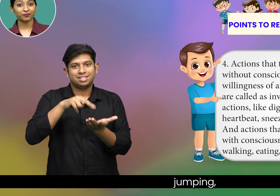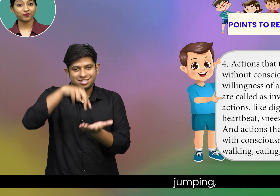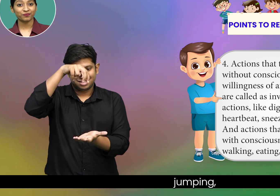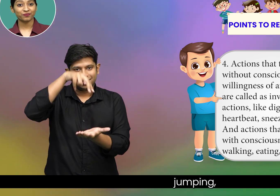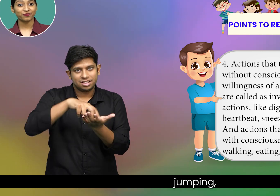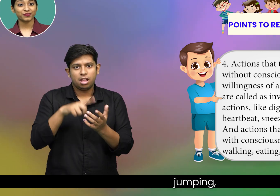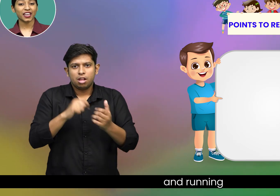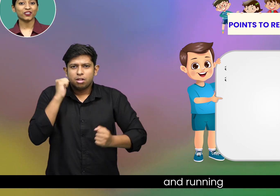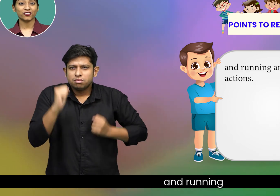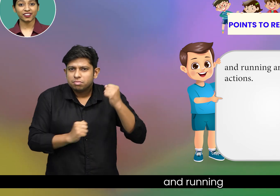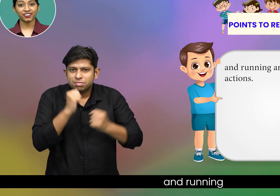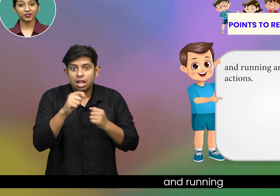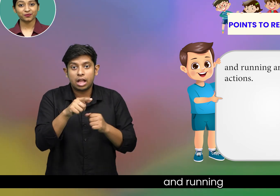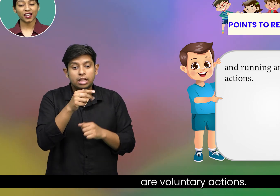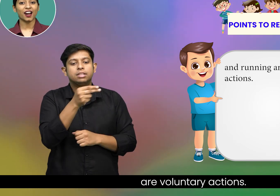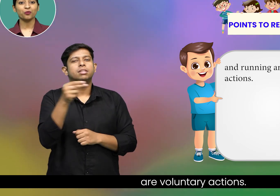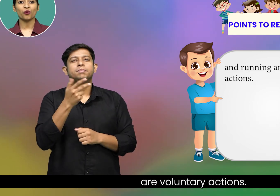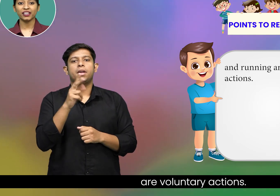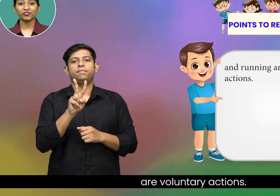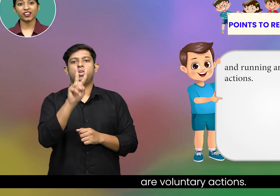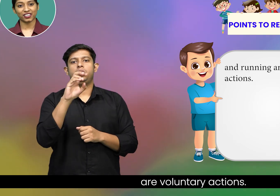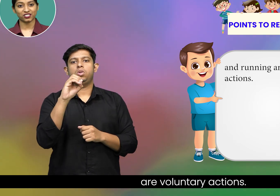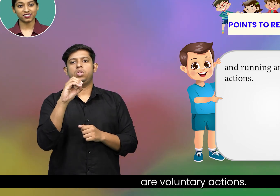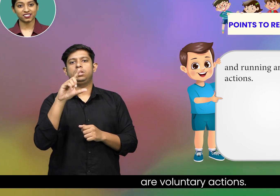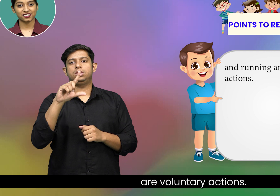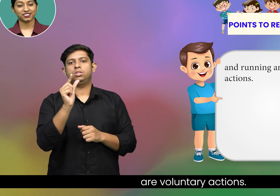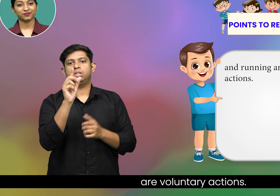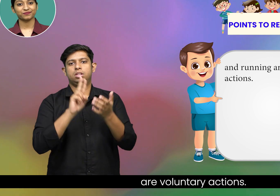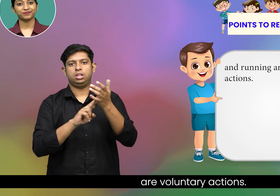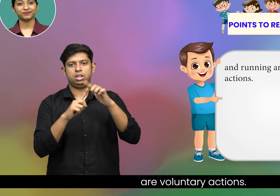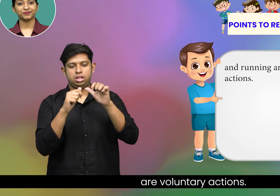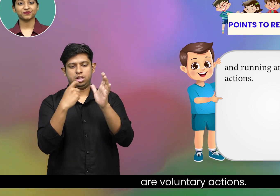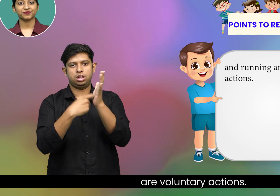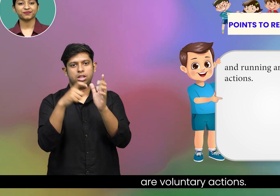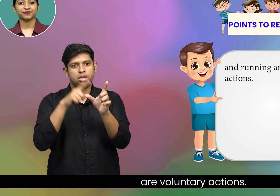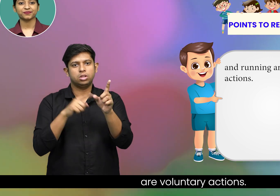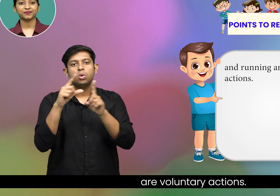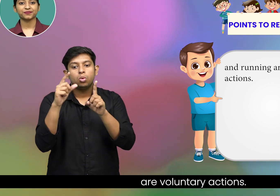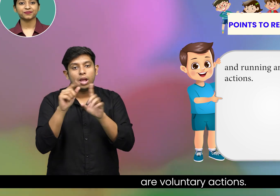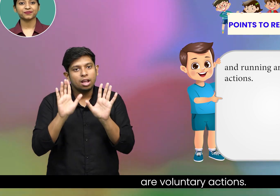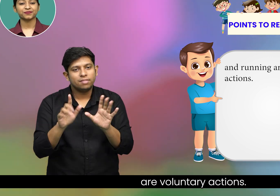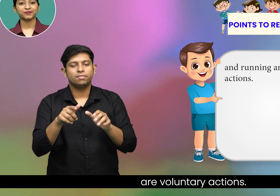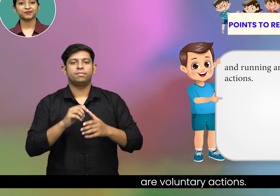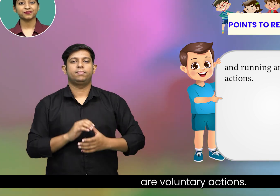jumping and running are voluntary actions.